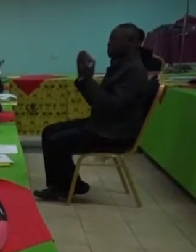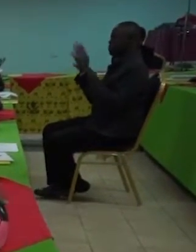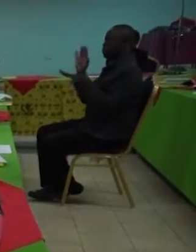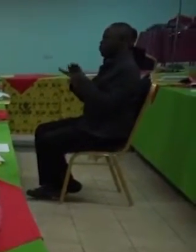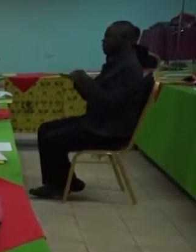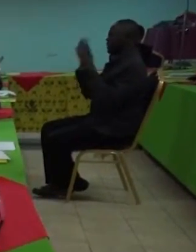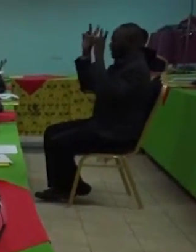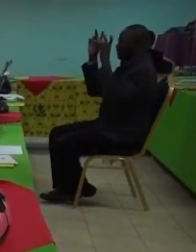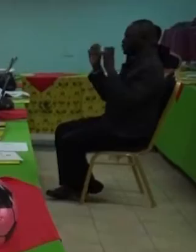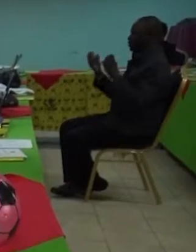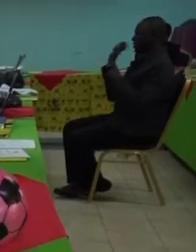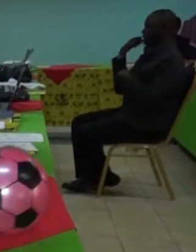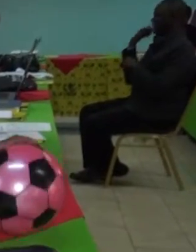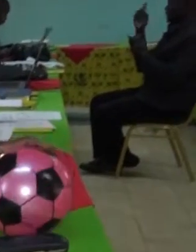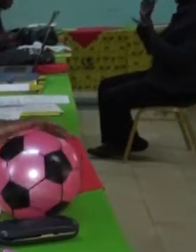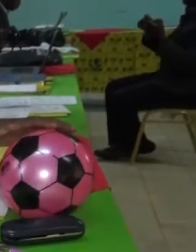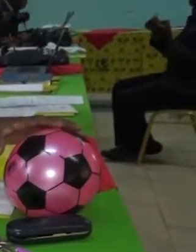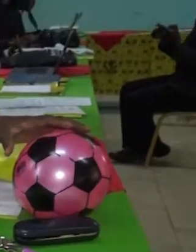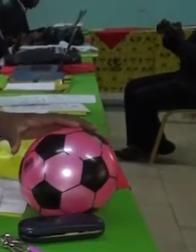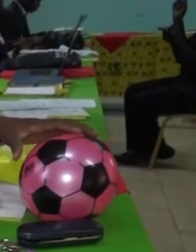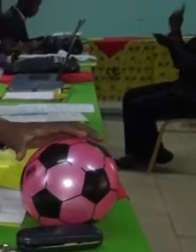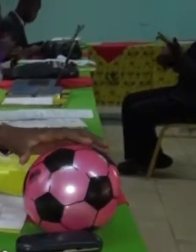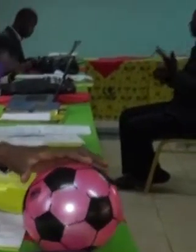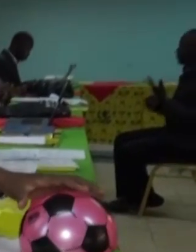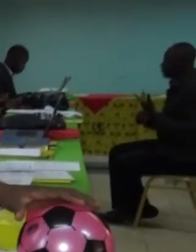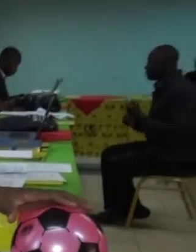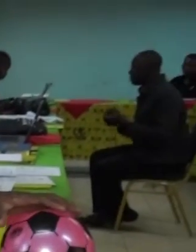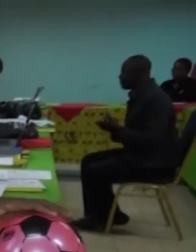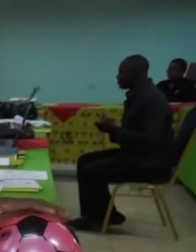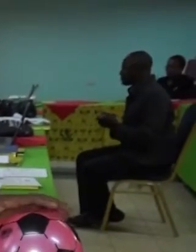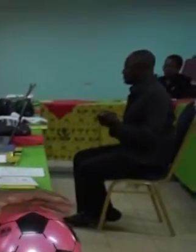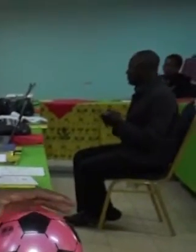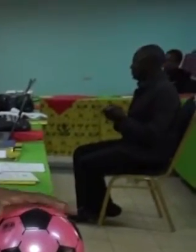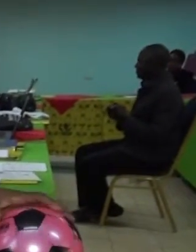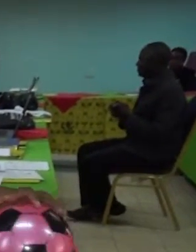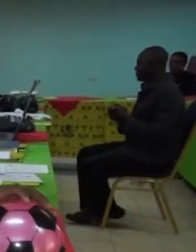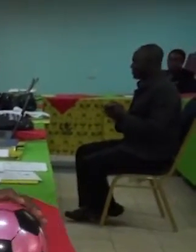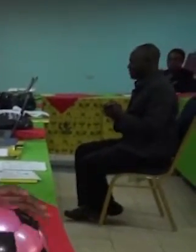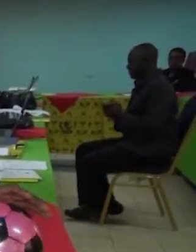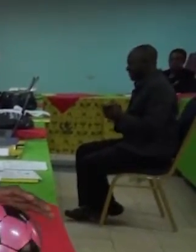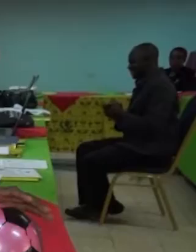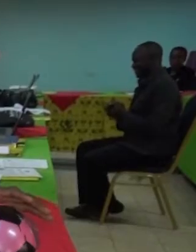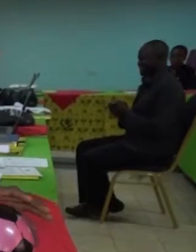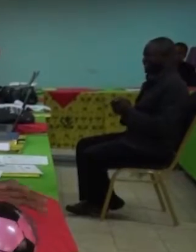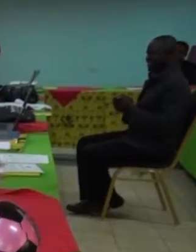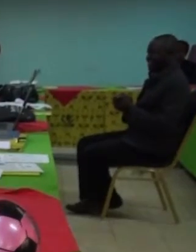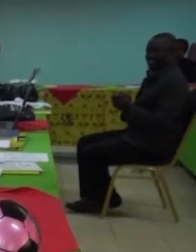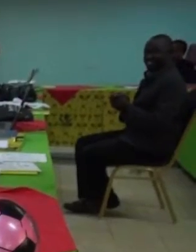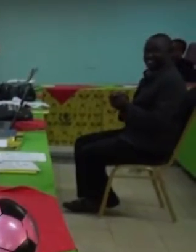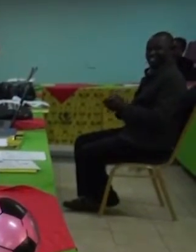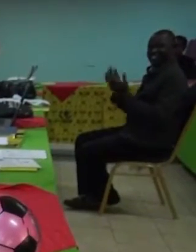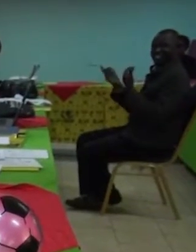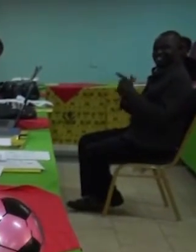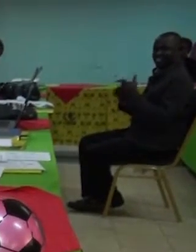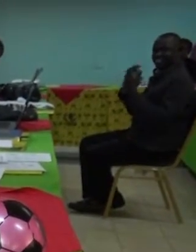presentation. Yeah, the first one was the principles, what are the guiding principles of inclusive education. He moved